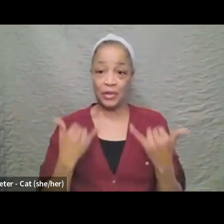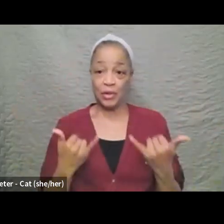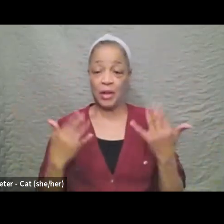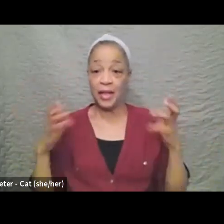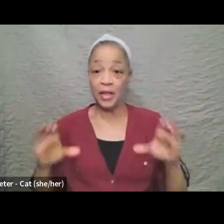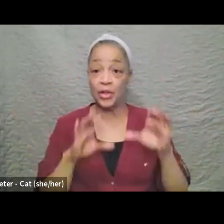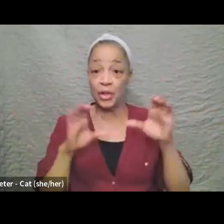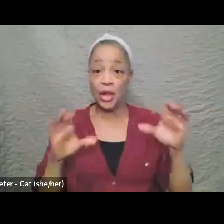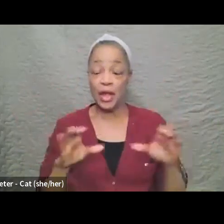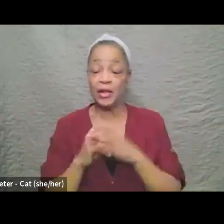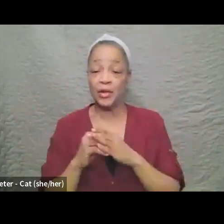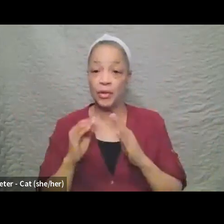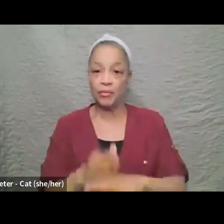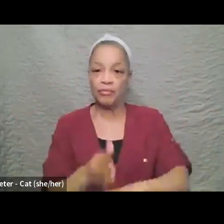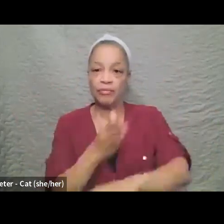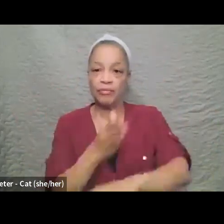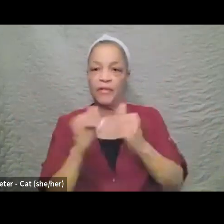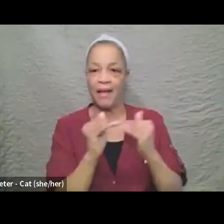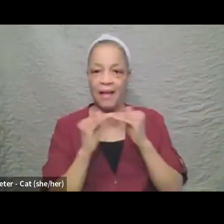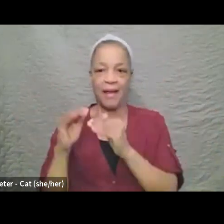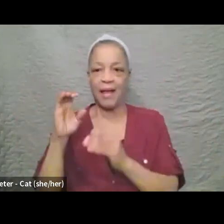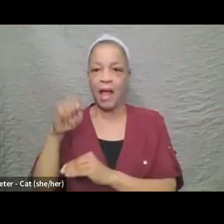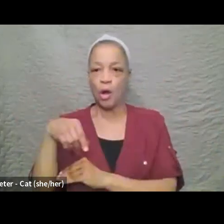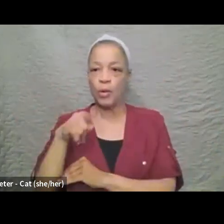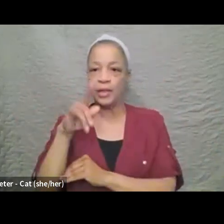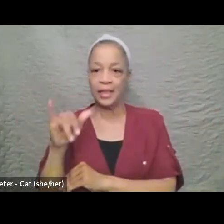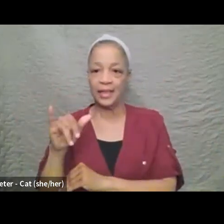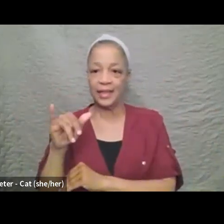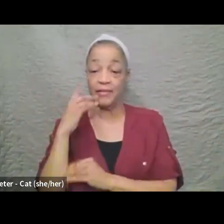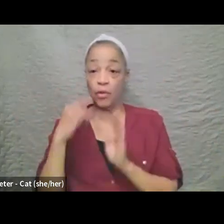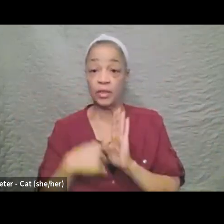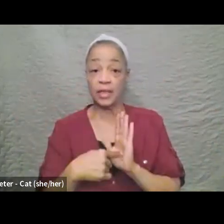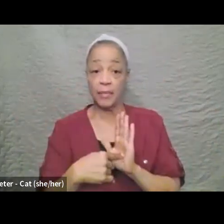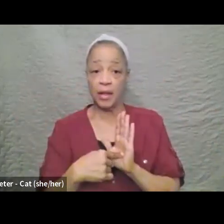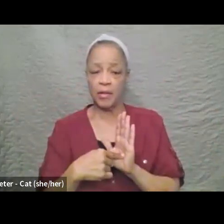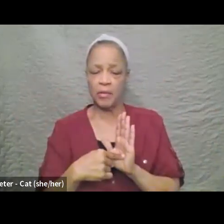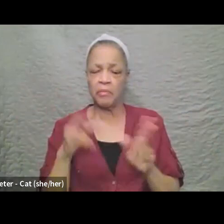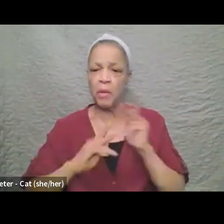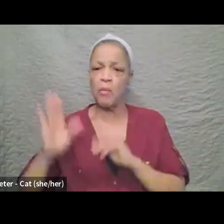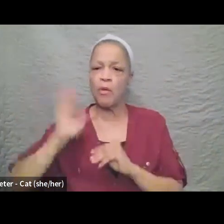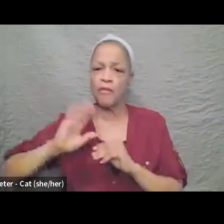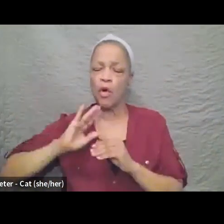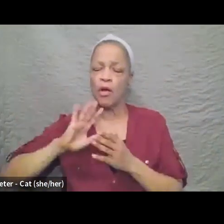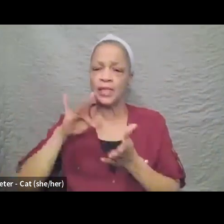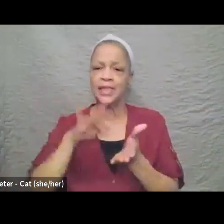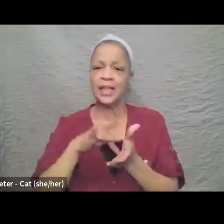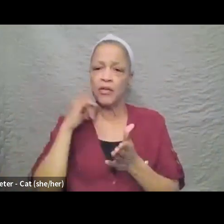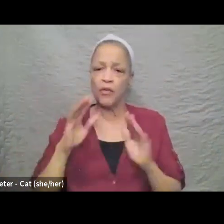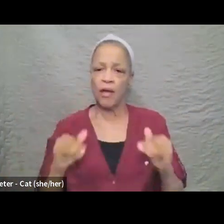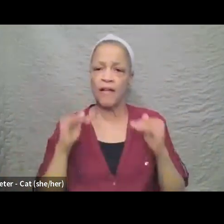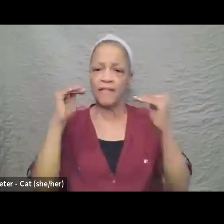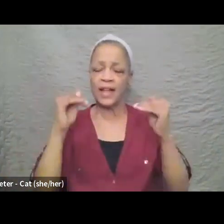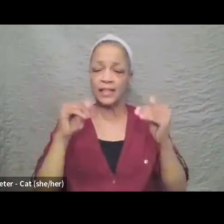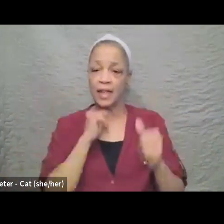to advance equity. For example, our predecessors, such as the Center for Advancing